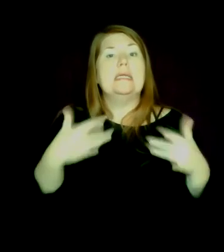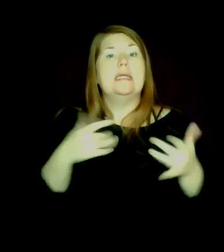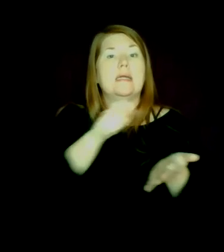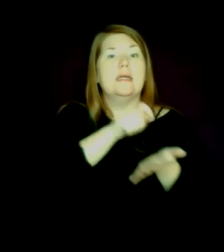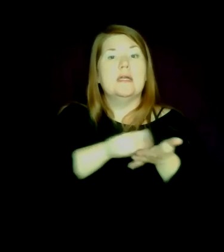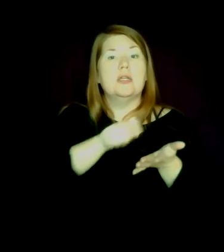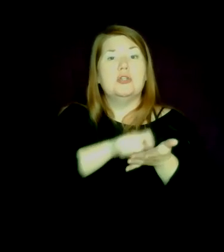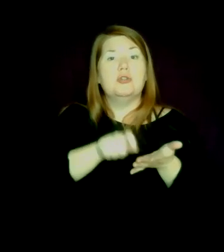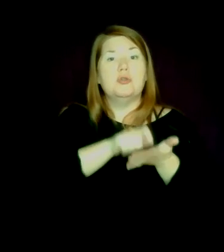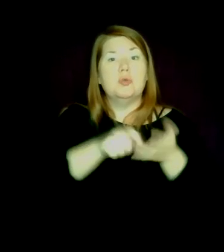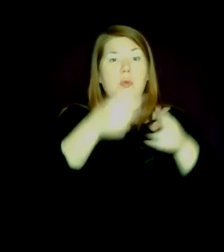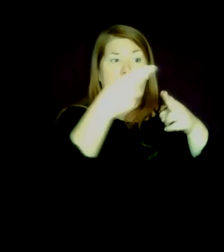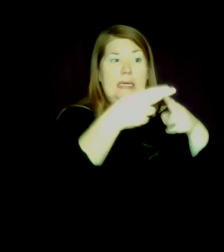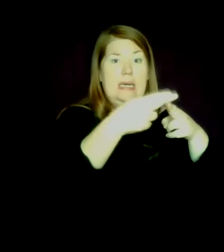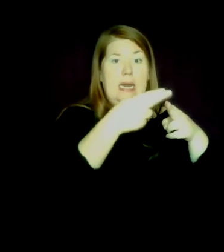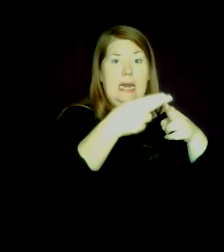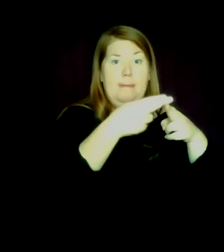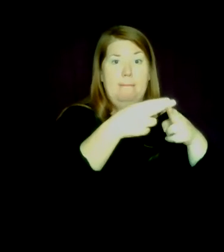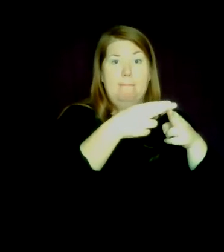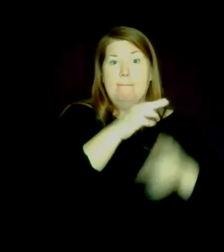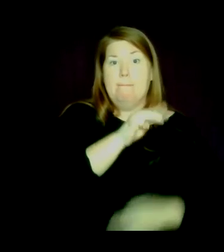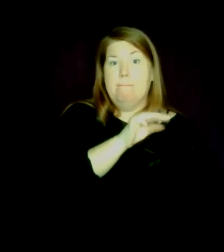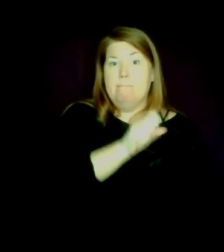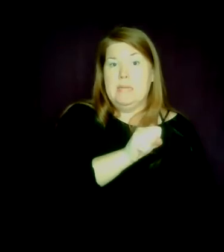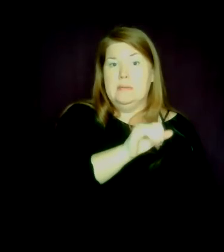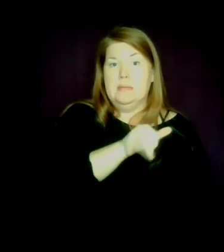Miss Yeager,